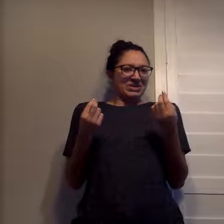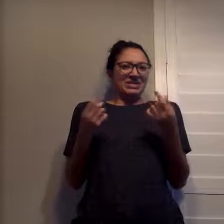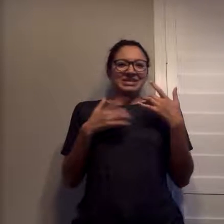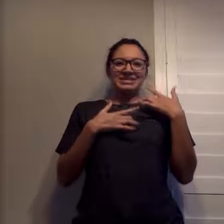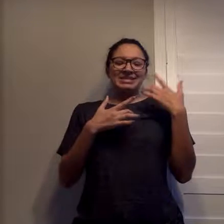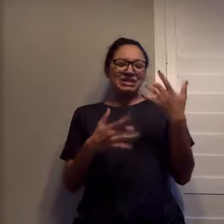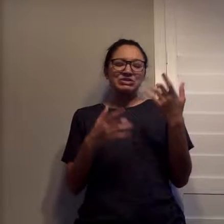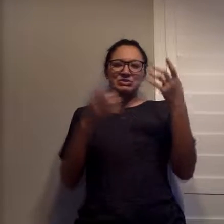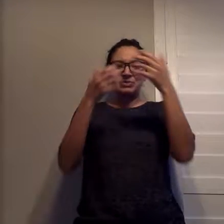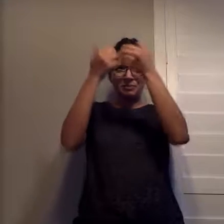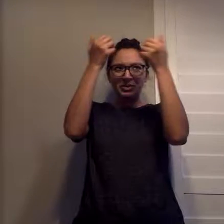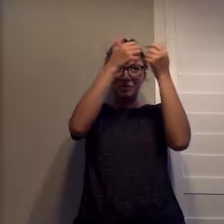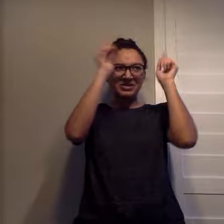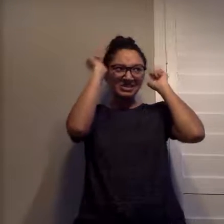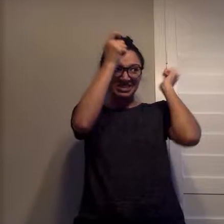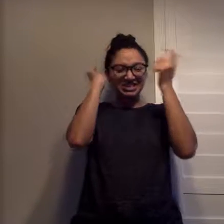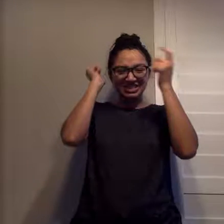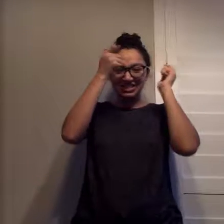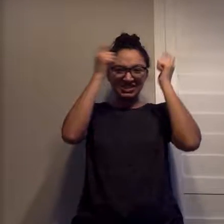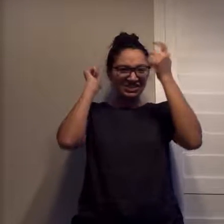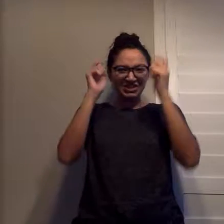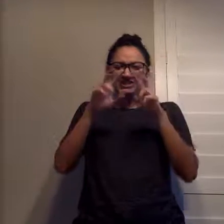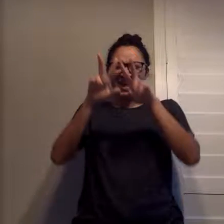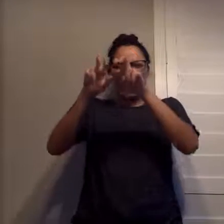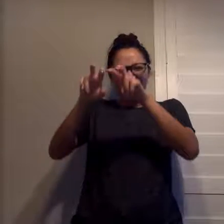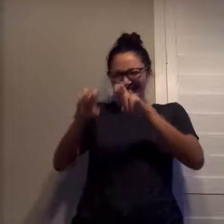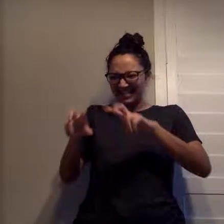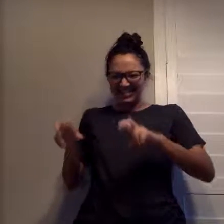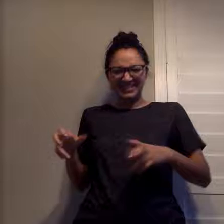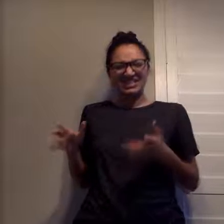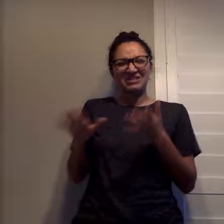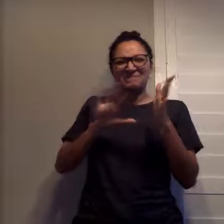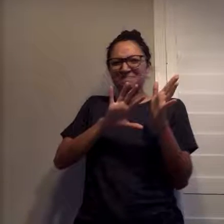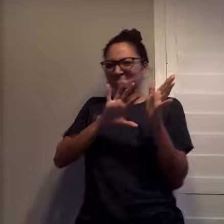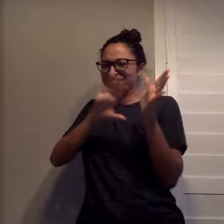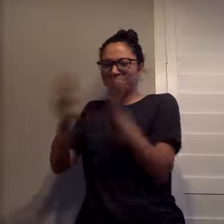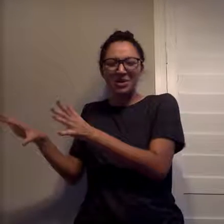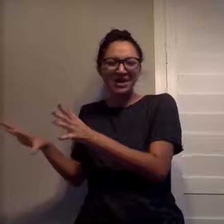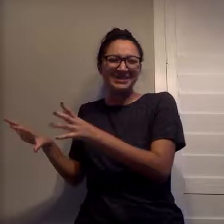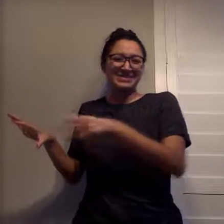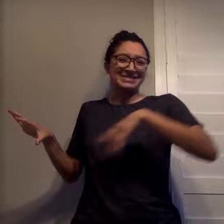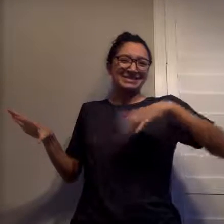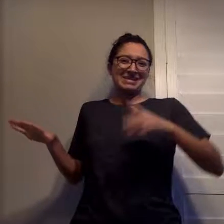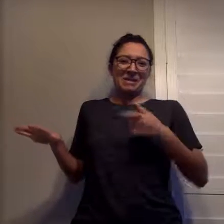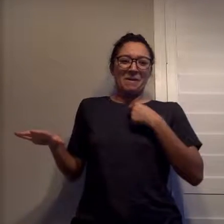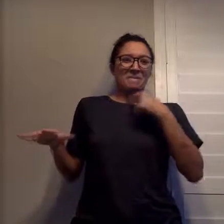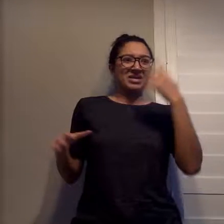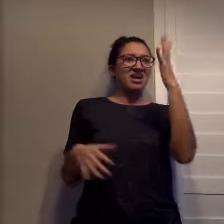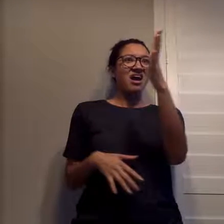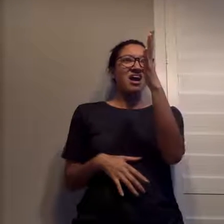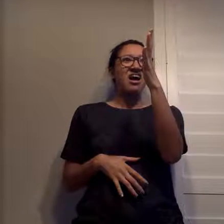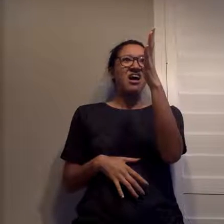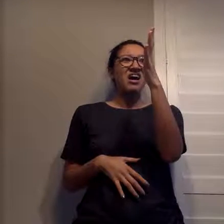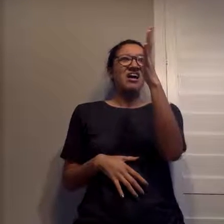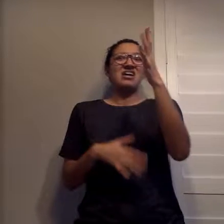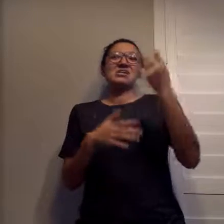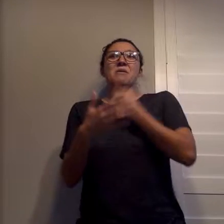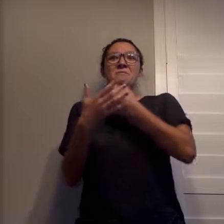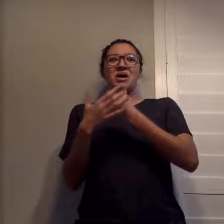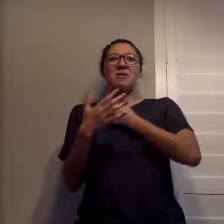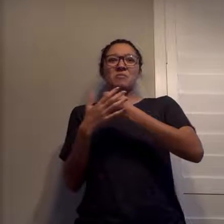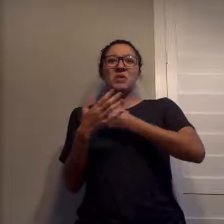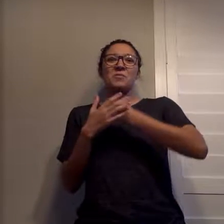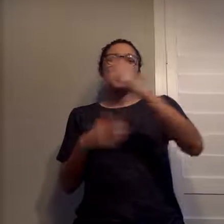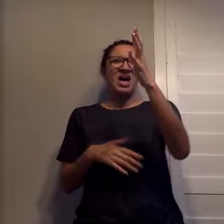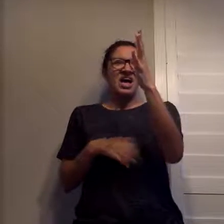start talking very analytically. All analysis was gone, adrenaline brain kicked in, and I just yanked the spines out.